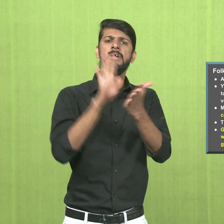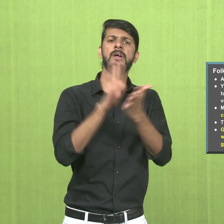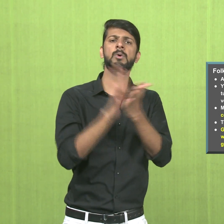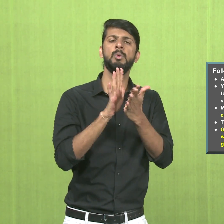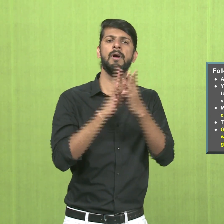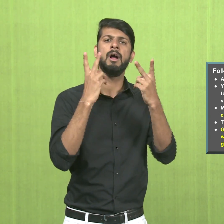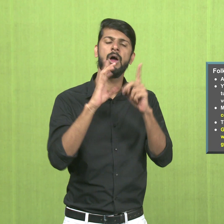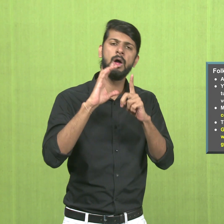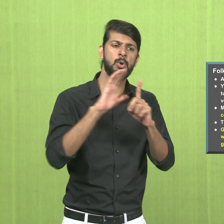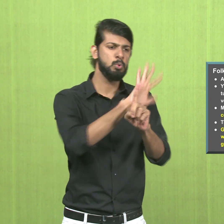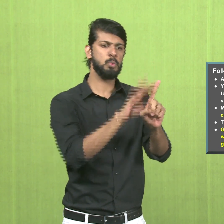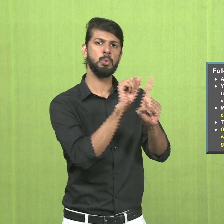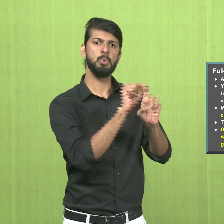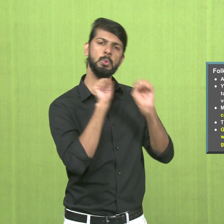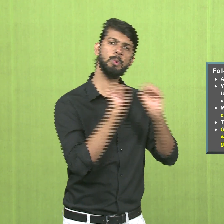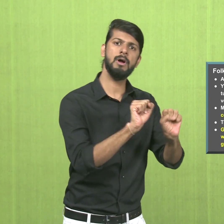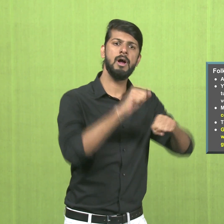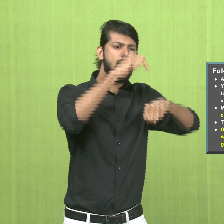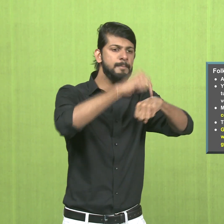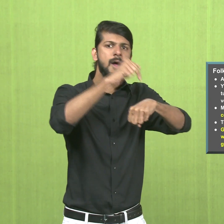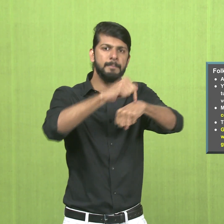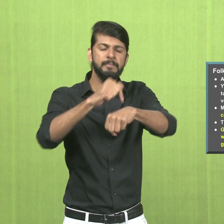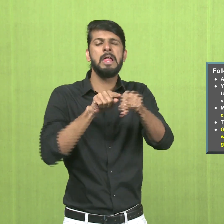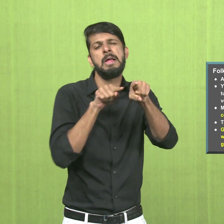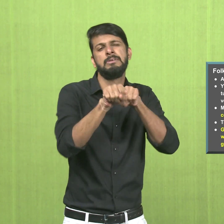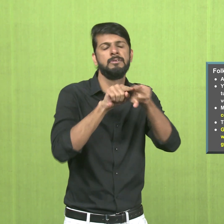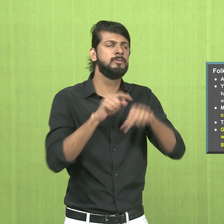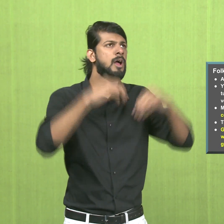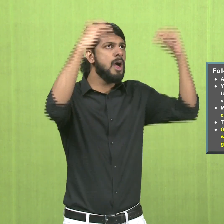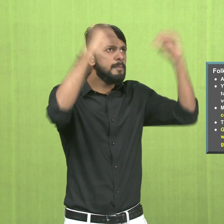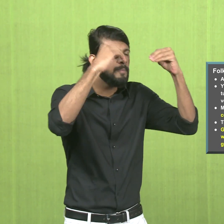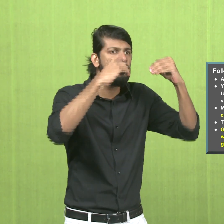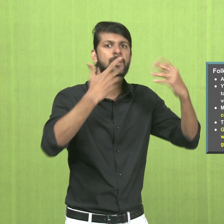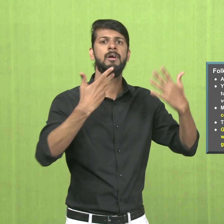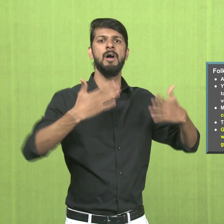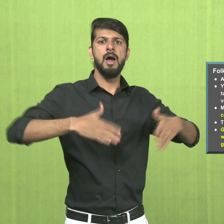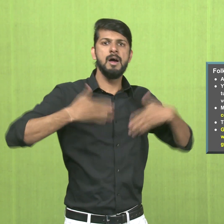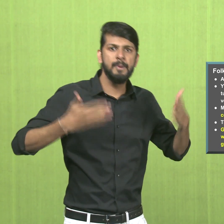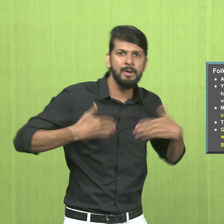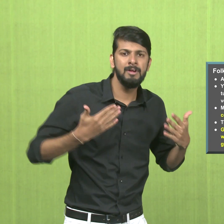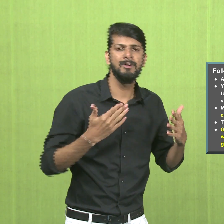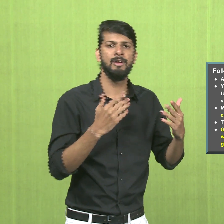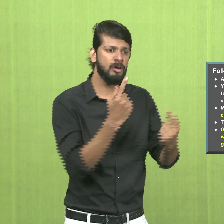These artworks are made around the year in different kinds of seasons